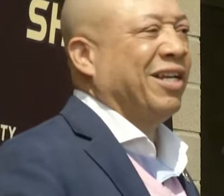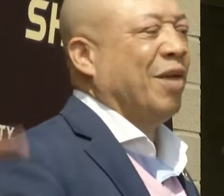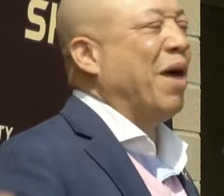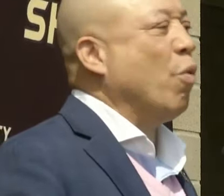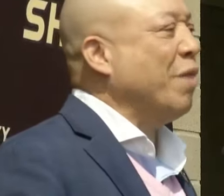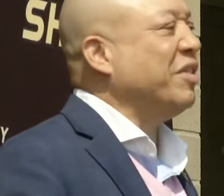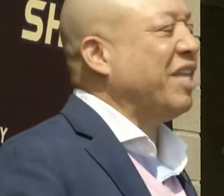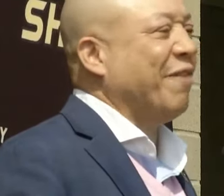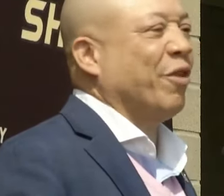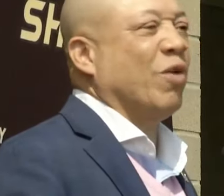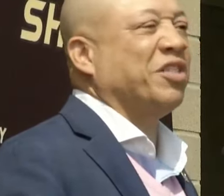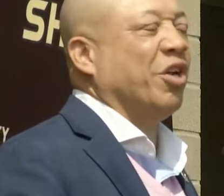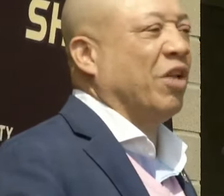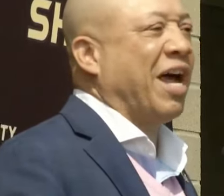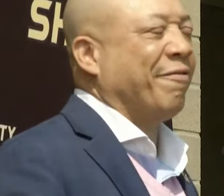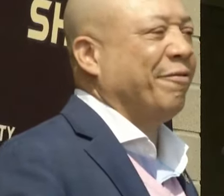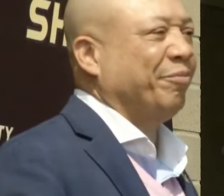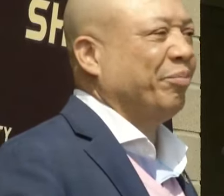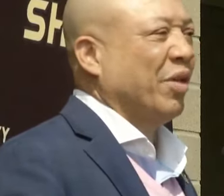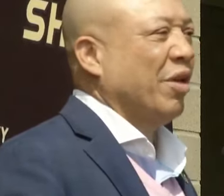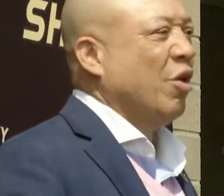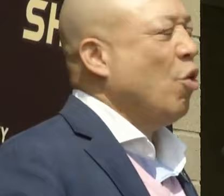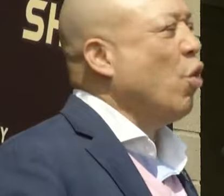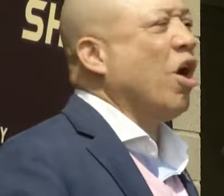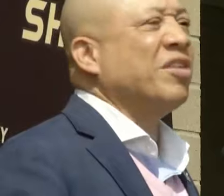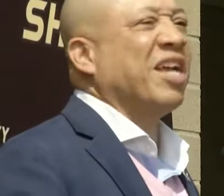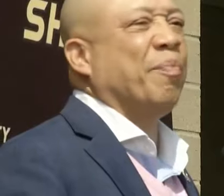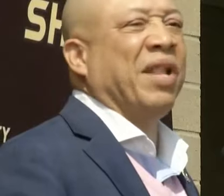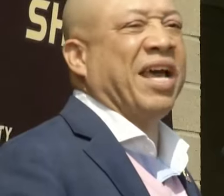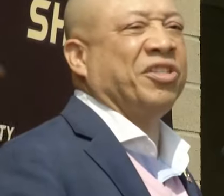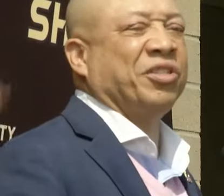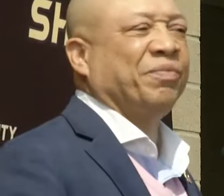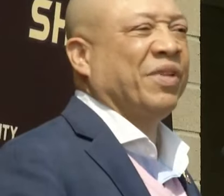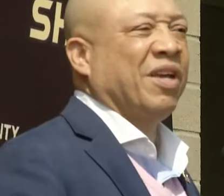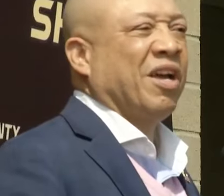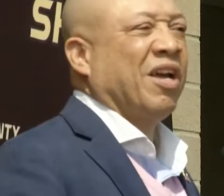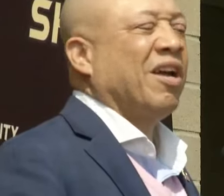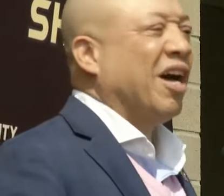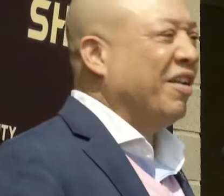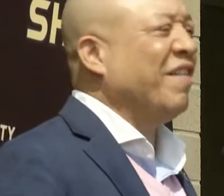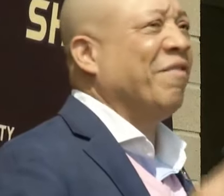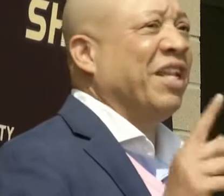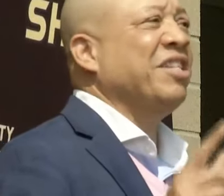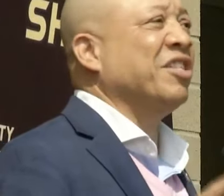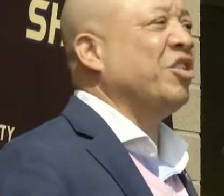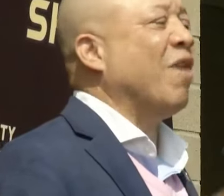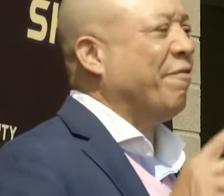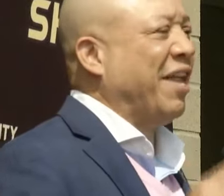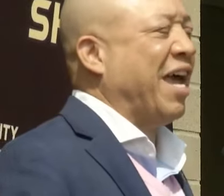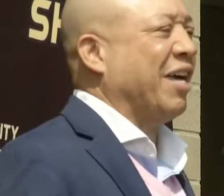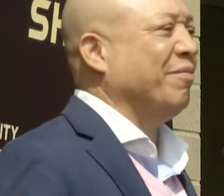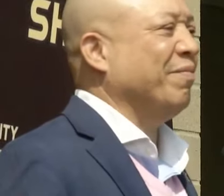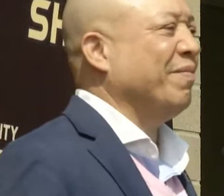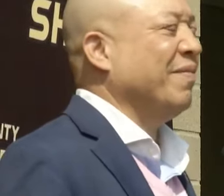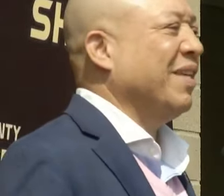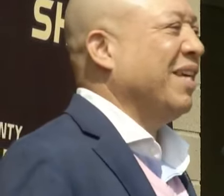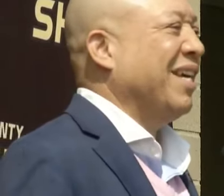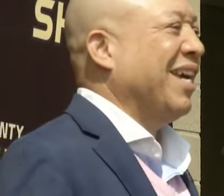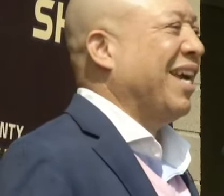defined by one mistake for the rest of your life. We all say a pledge of allegiance to our